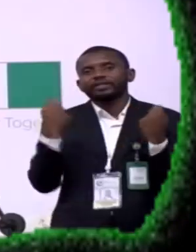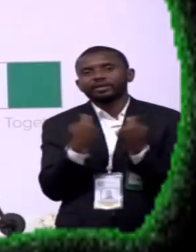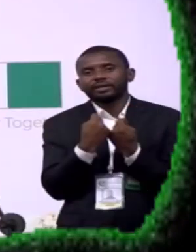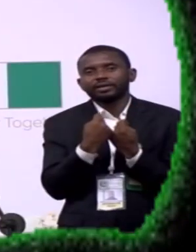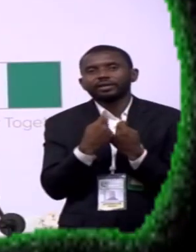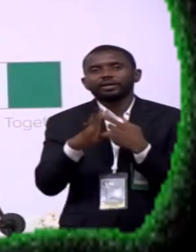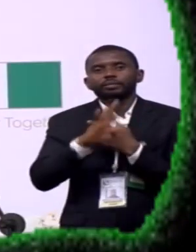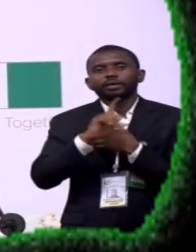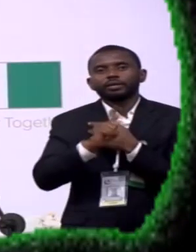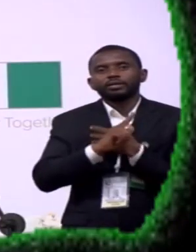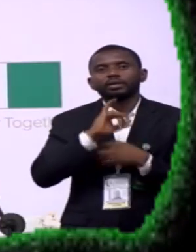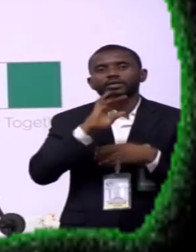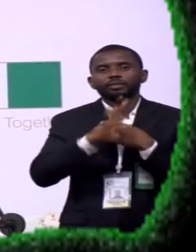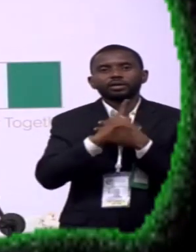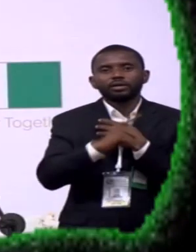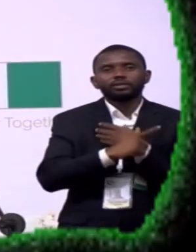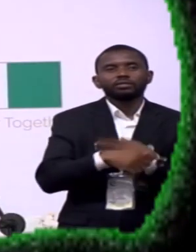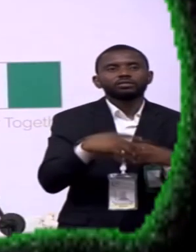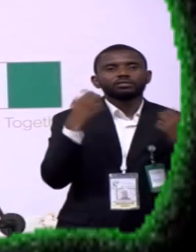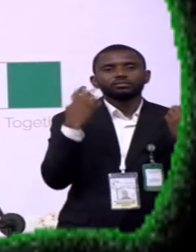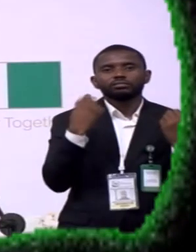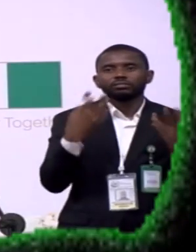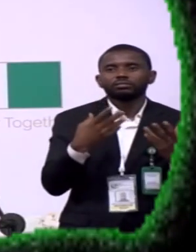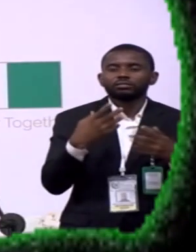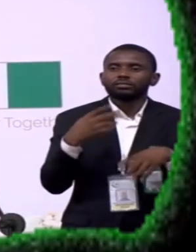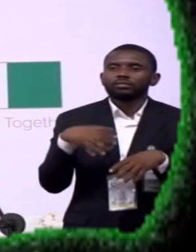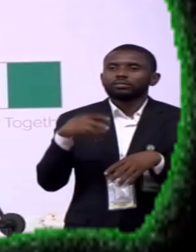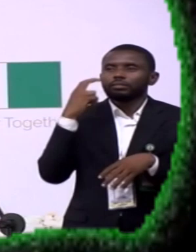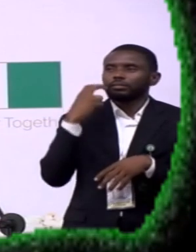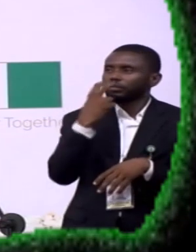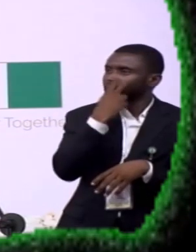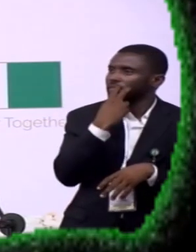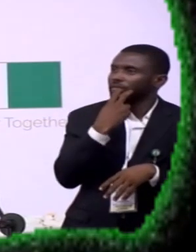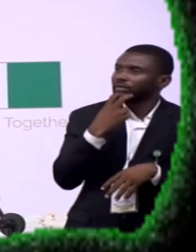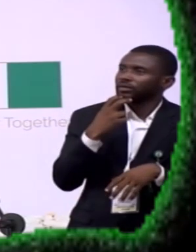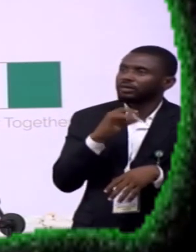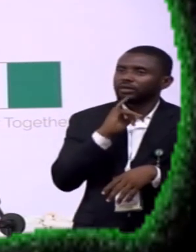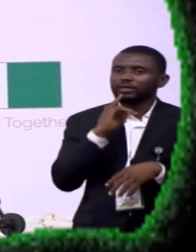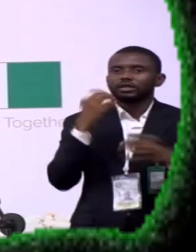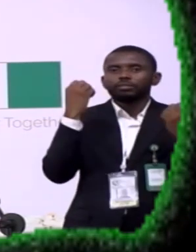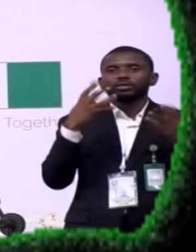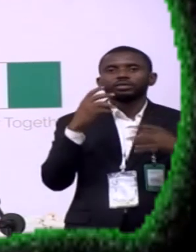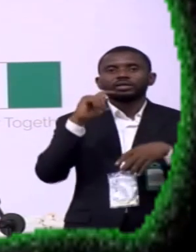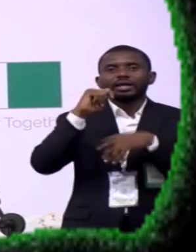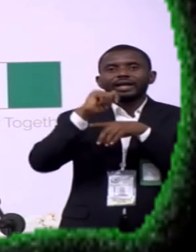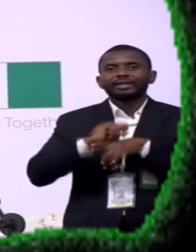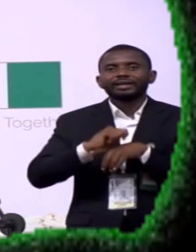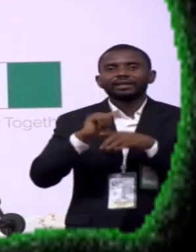a Margi man is a Barnawi, a Plata Borno is a Barnawi, so also is a Kanuri